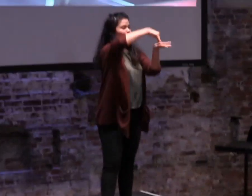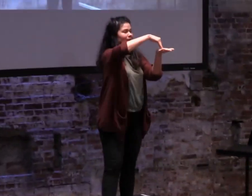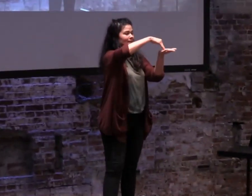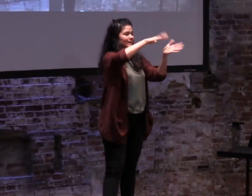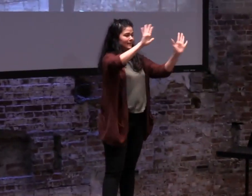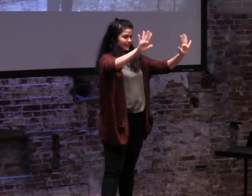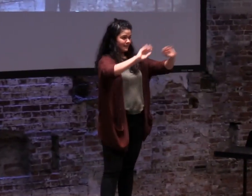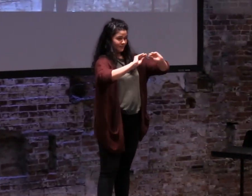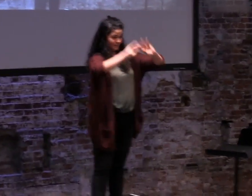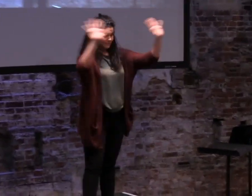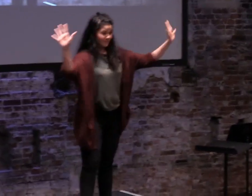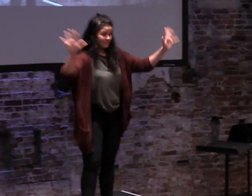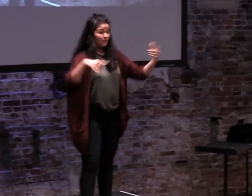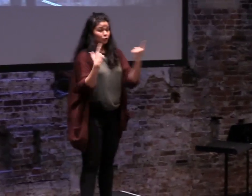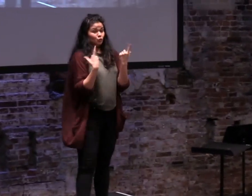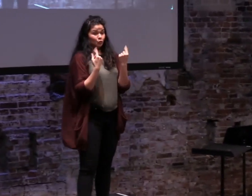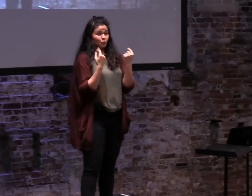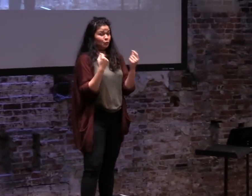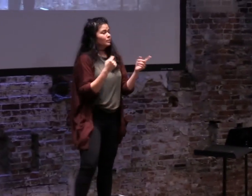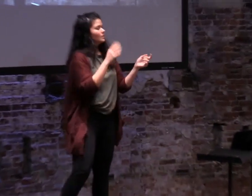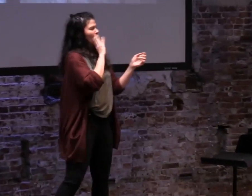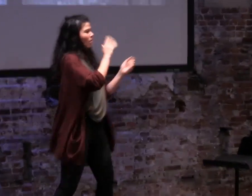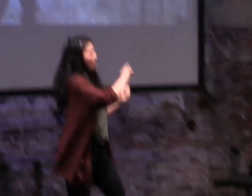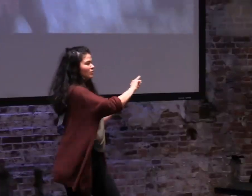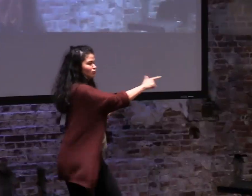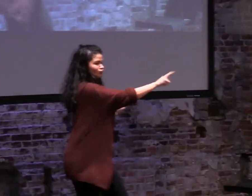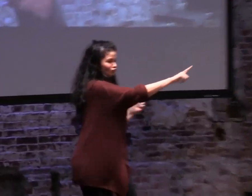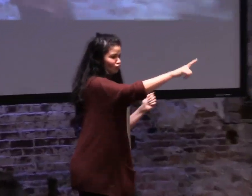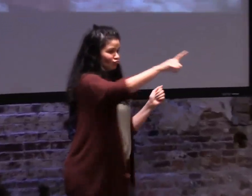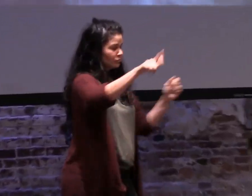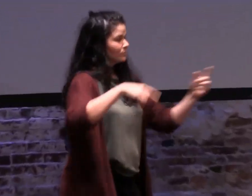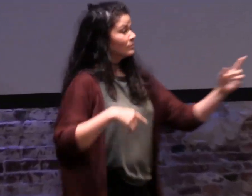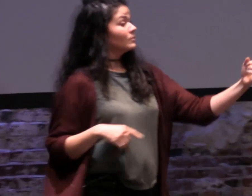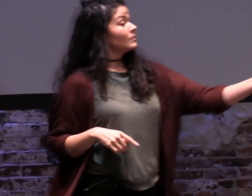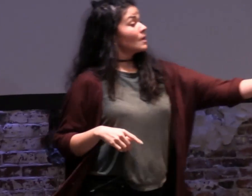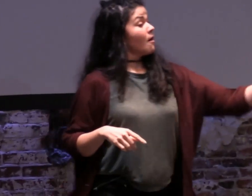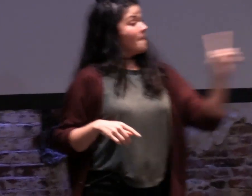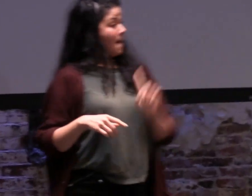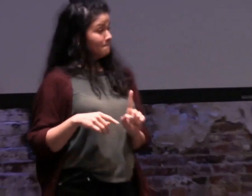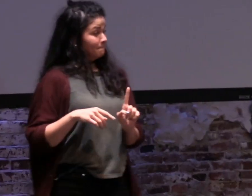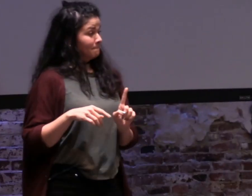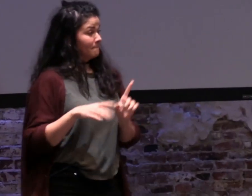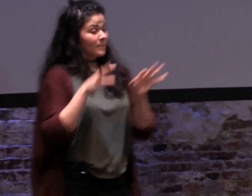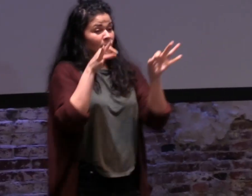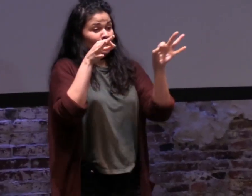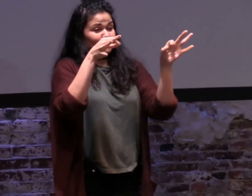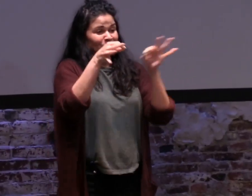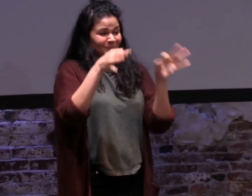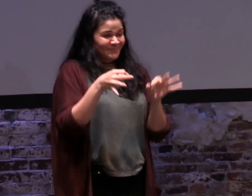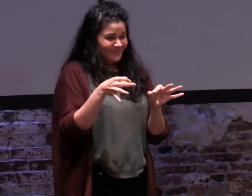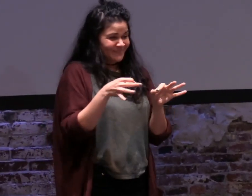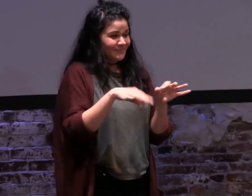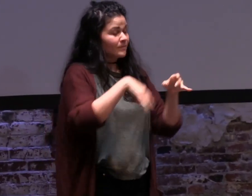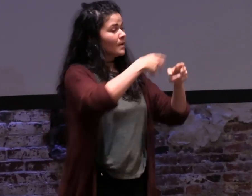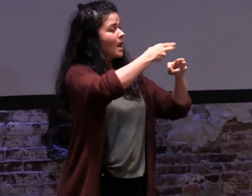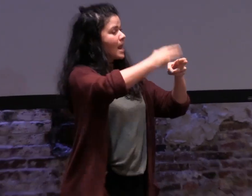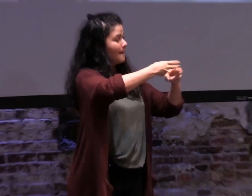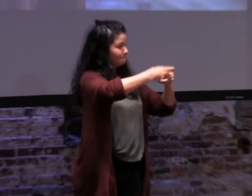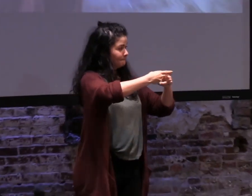Okay, so now, again, to clarify, what we will do, we will take turns. Someone will come up to the altar,